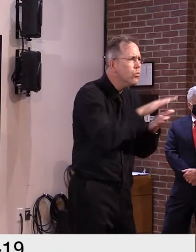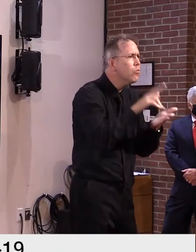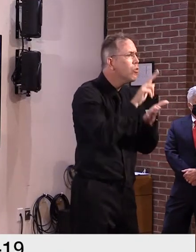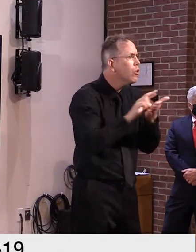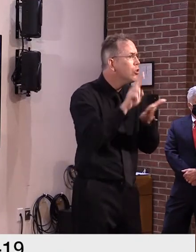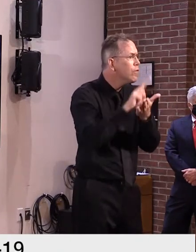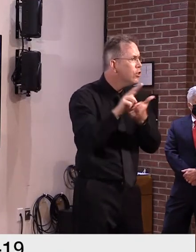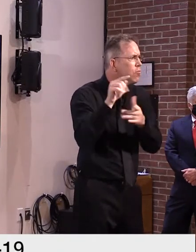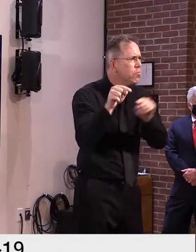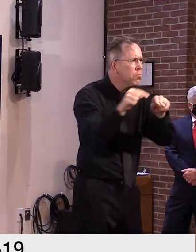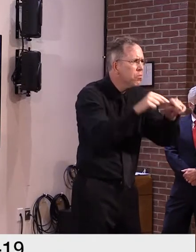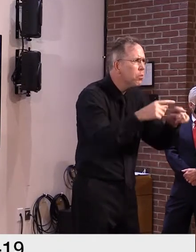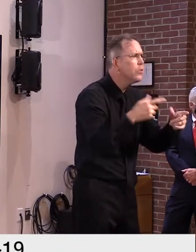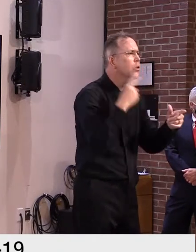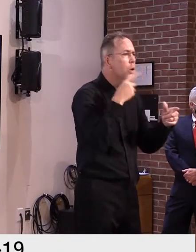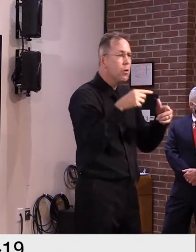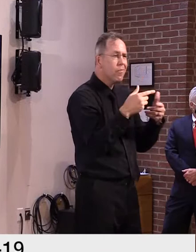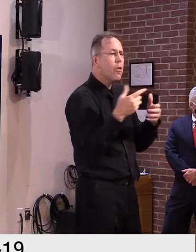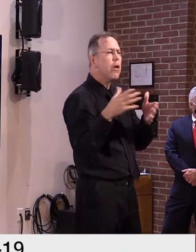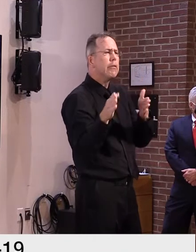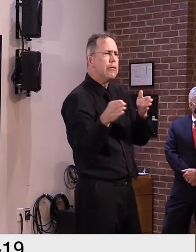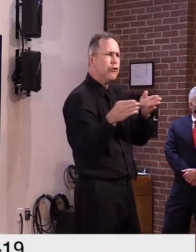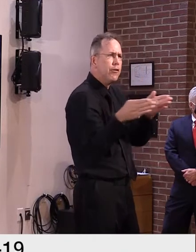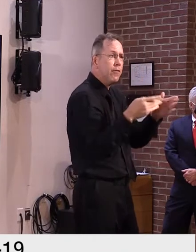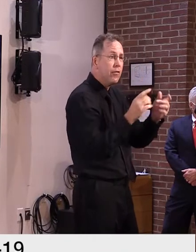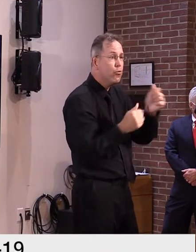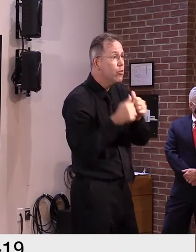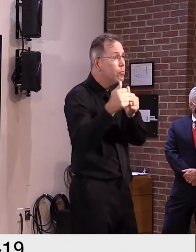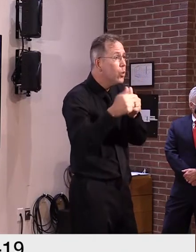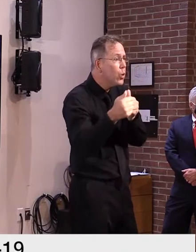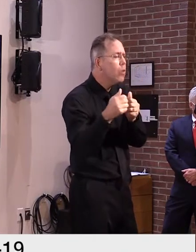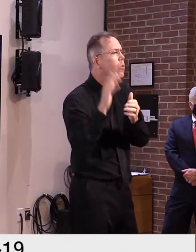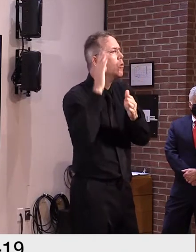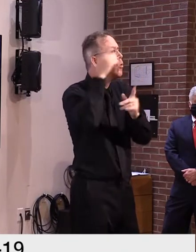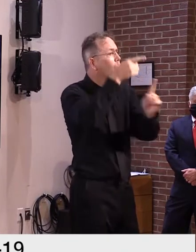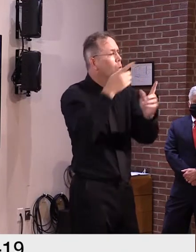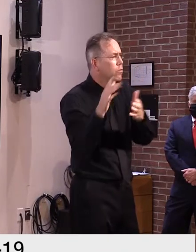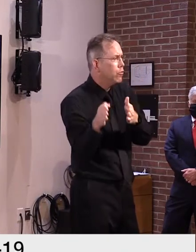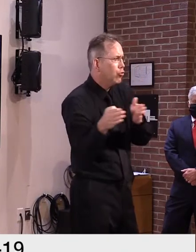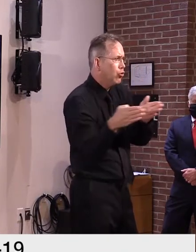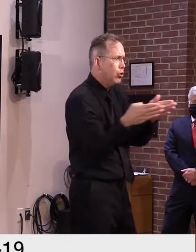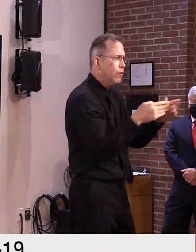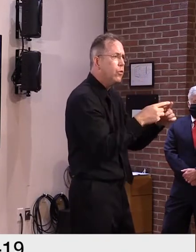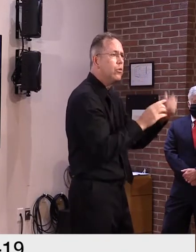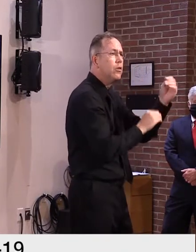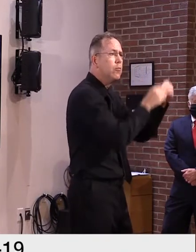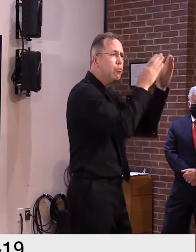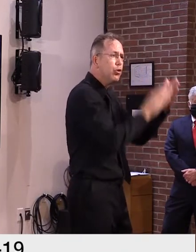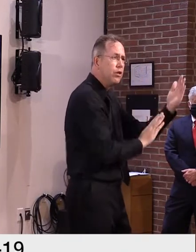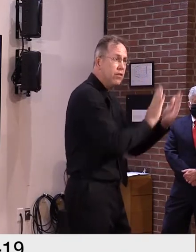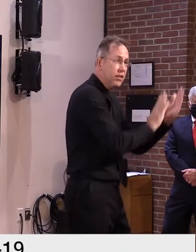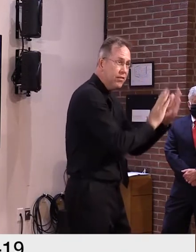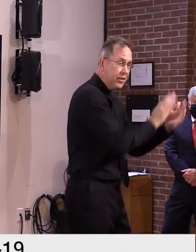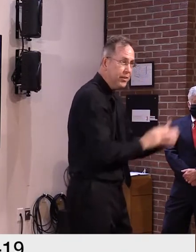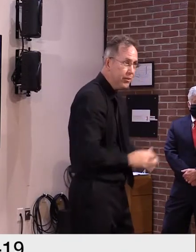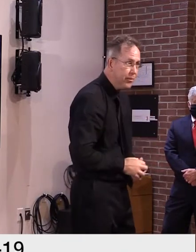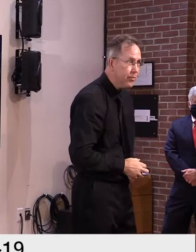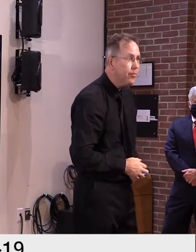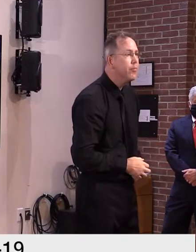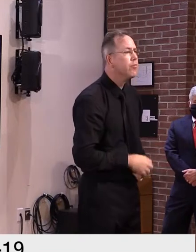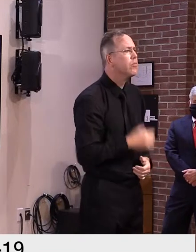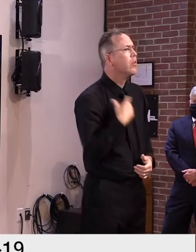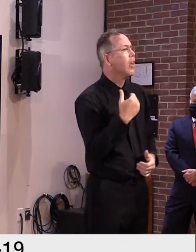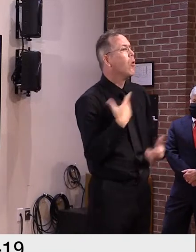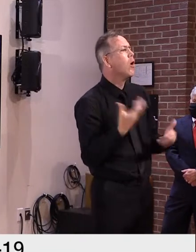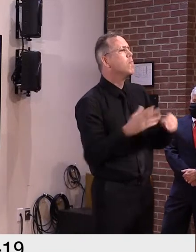hearing anecdotally and through the media is more schools opening their doors physically. We'll have the results of that